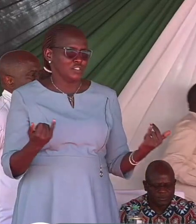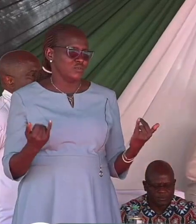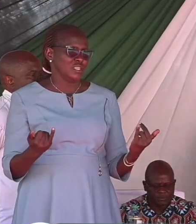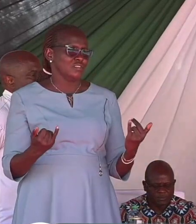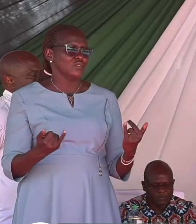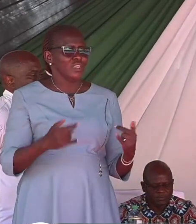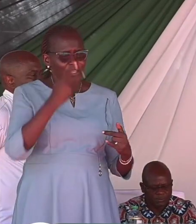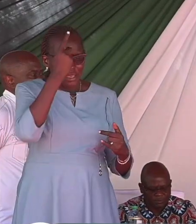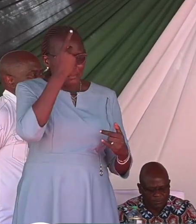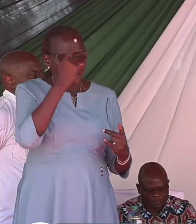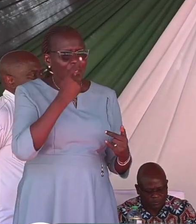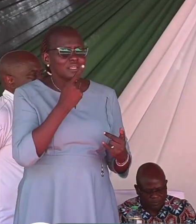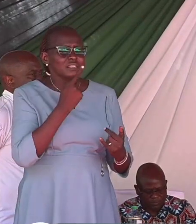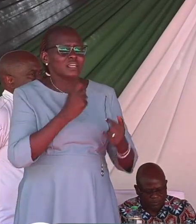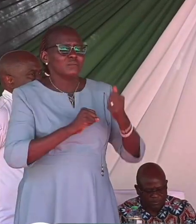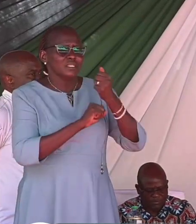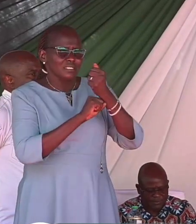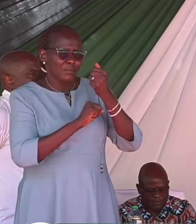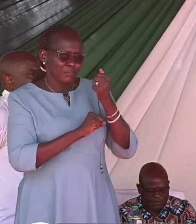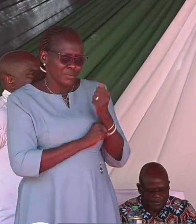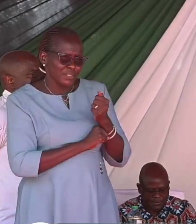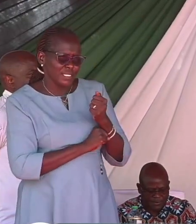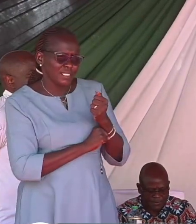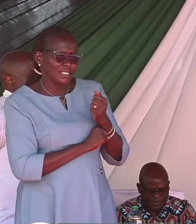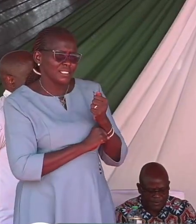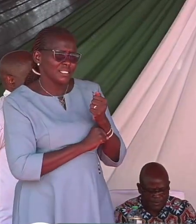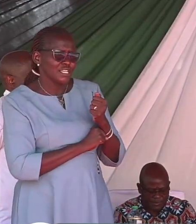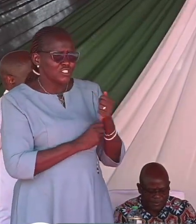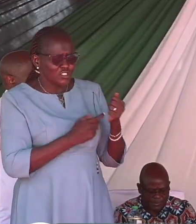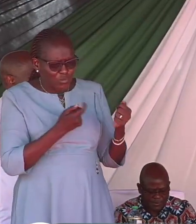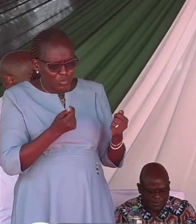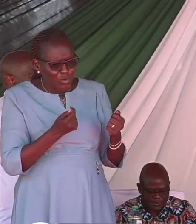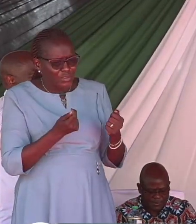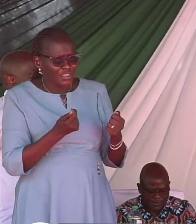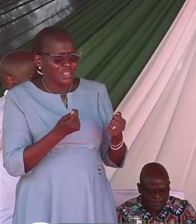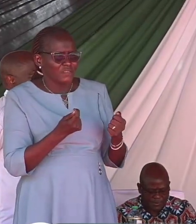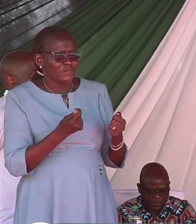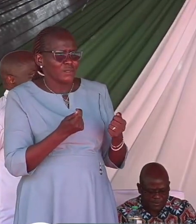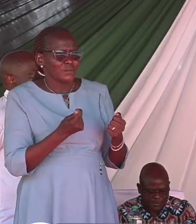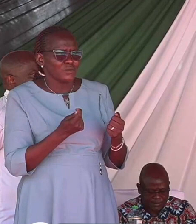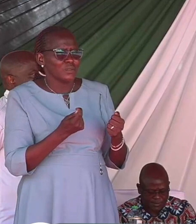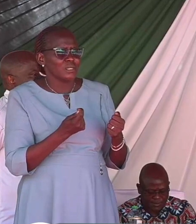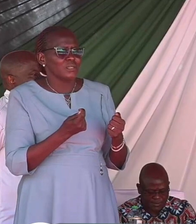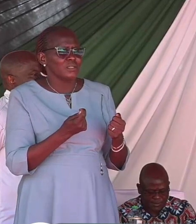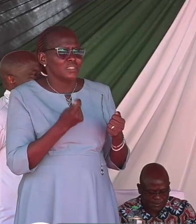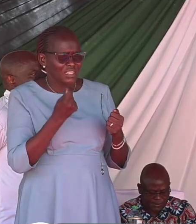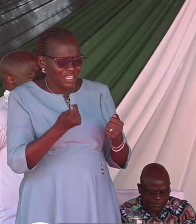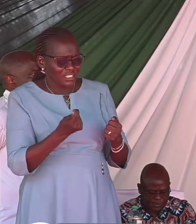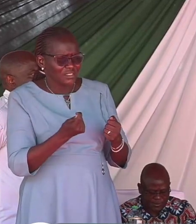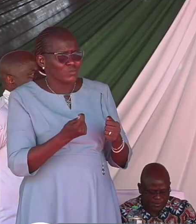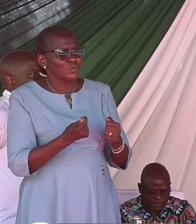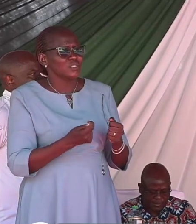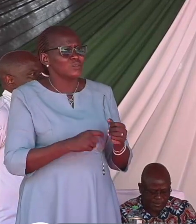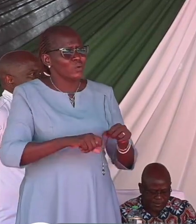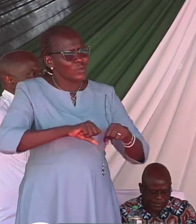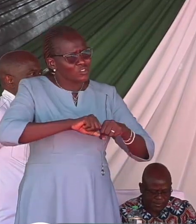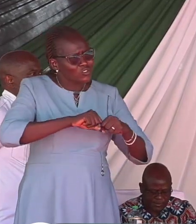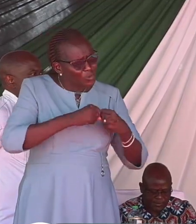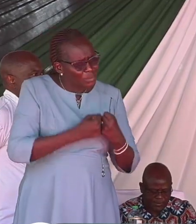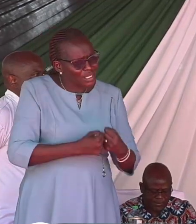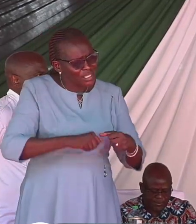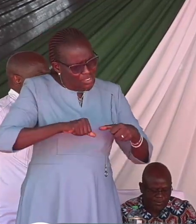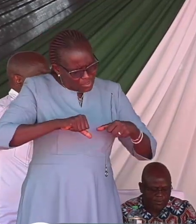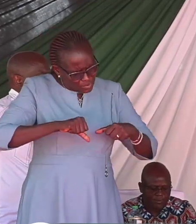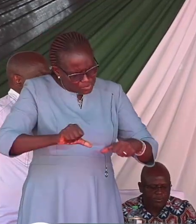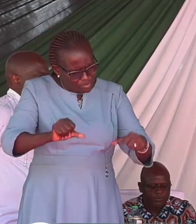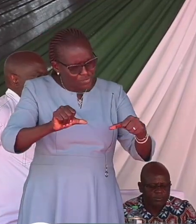be assisted in terms of the small things that may hamper or they may hinder the progress of the children